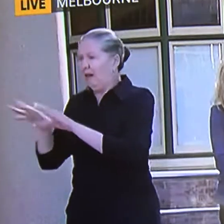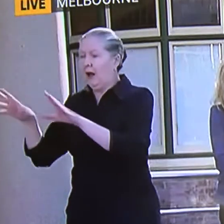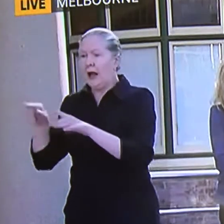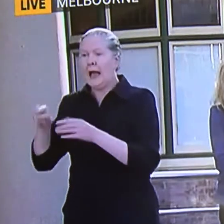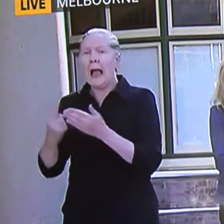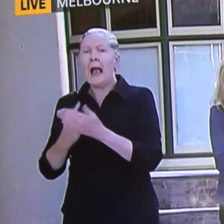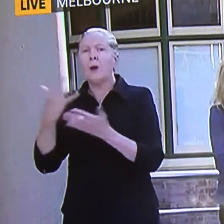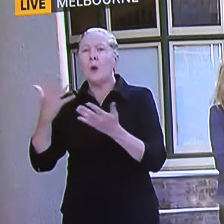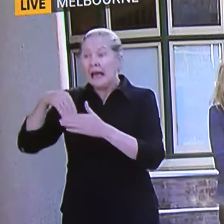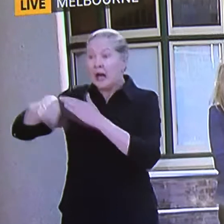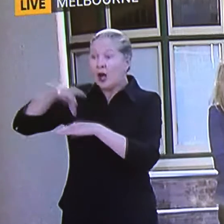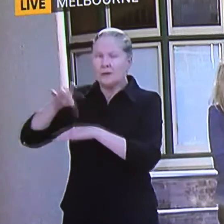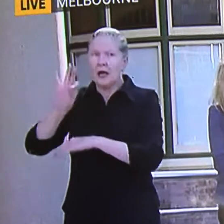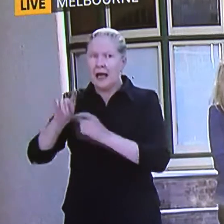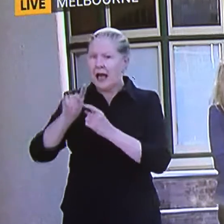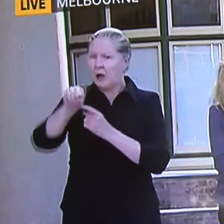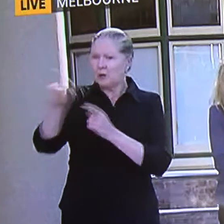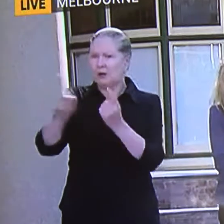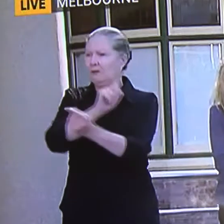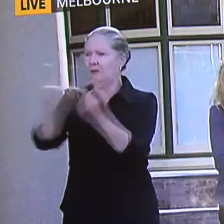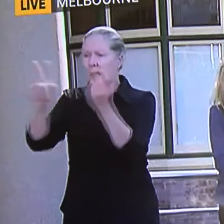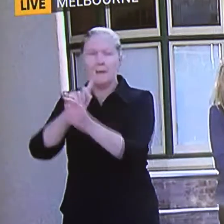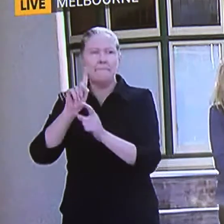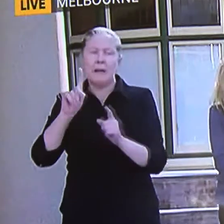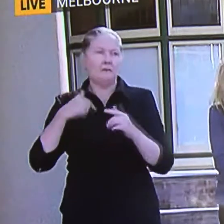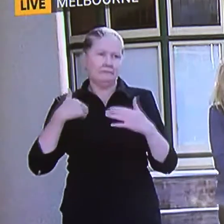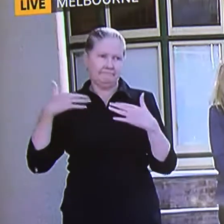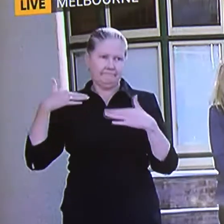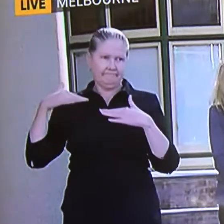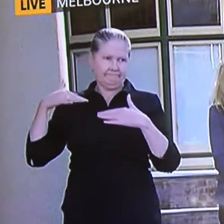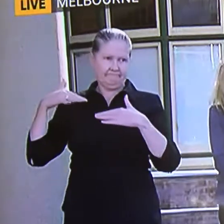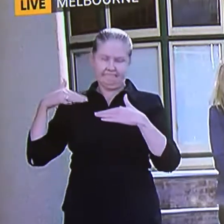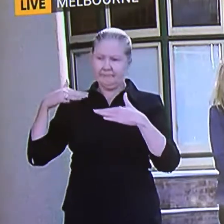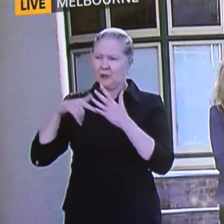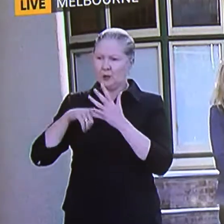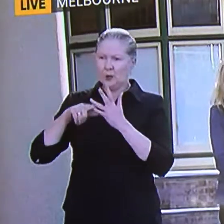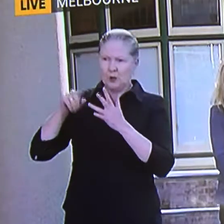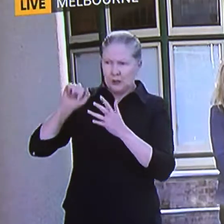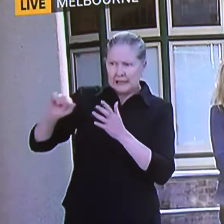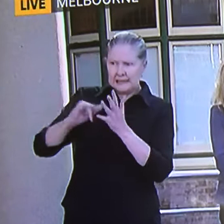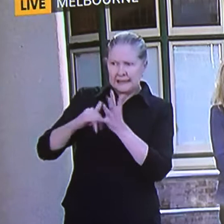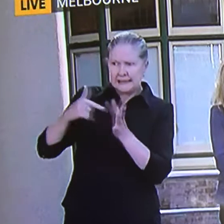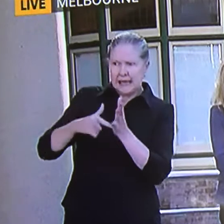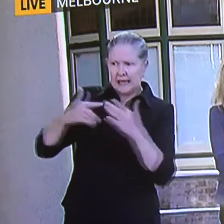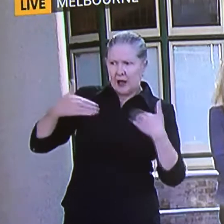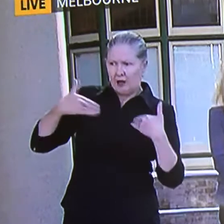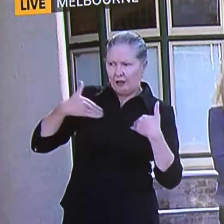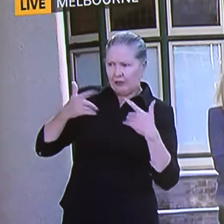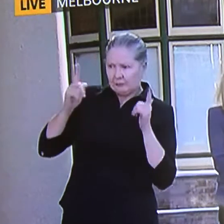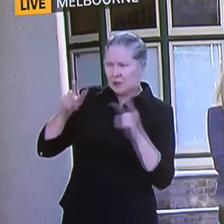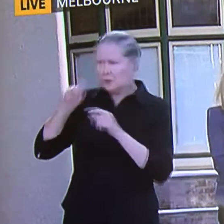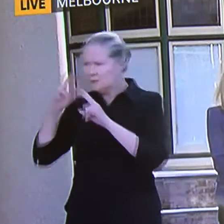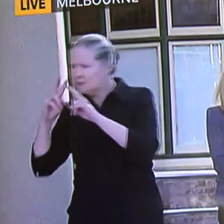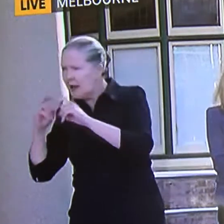hospital amongst people, but we'll leave that to the state health authorities that are doing the